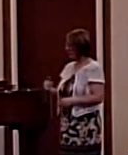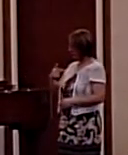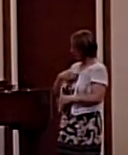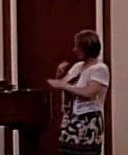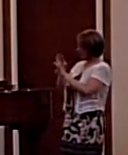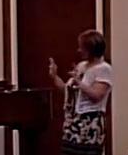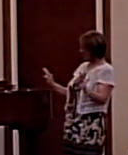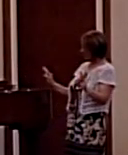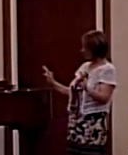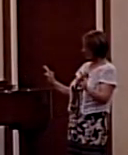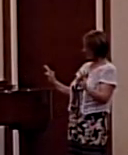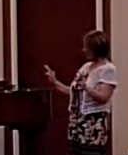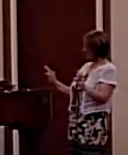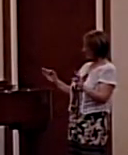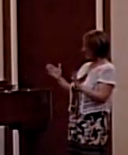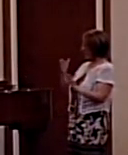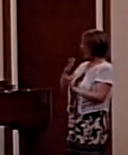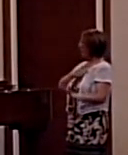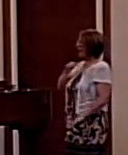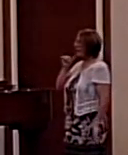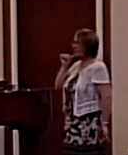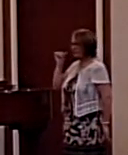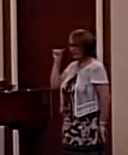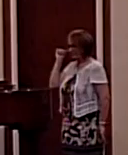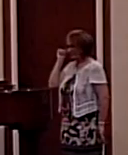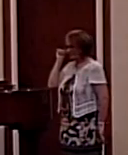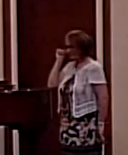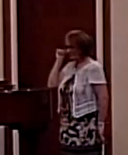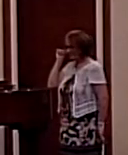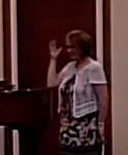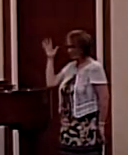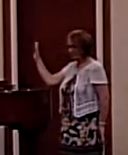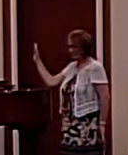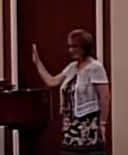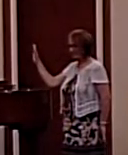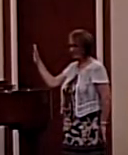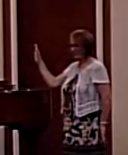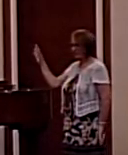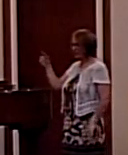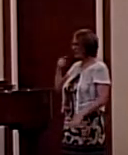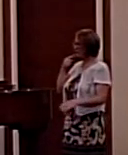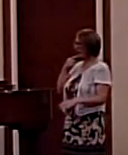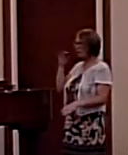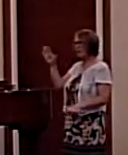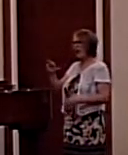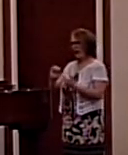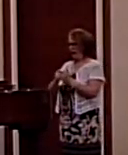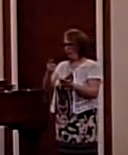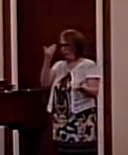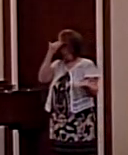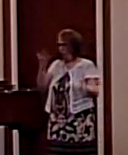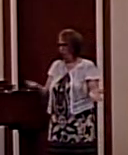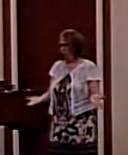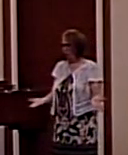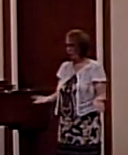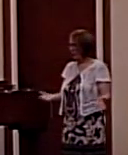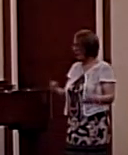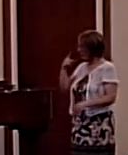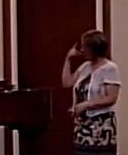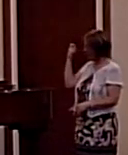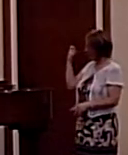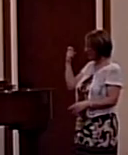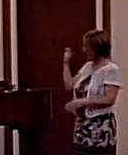free of my yesterdays. You know, and you say, Pastor, how do you know that? Because the